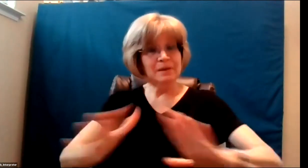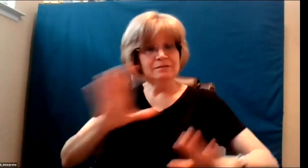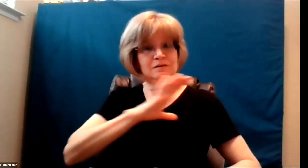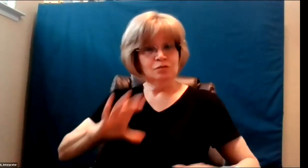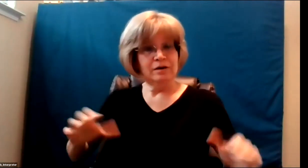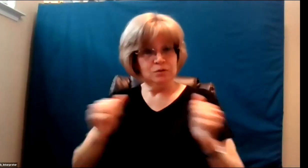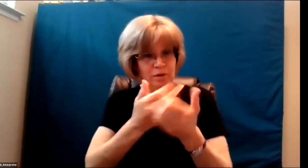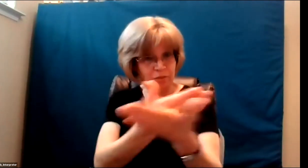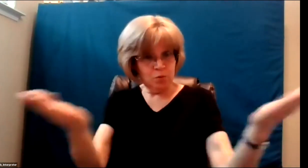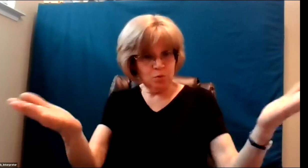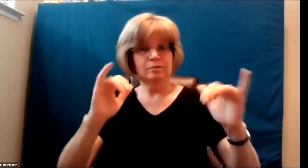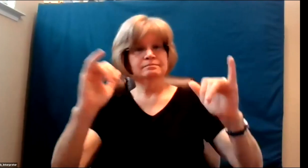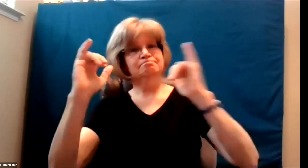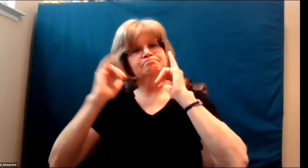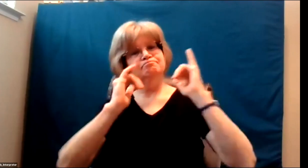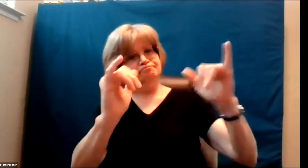another.